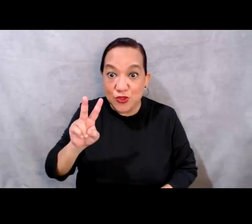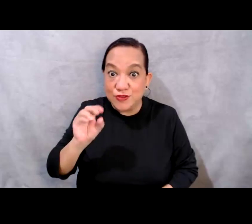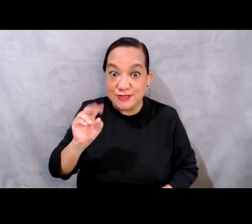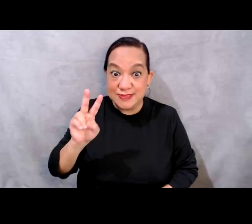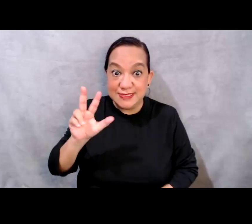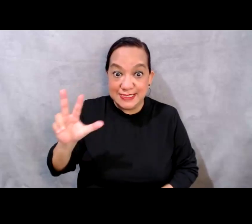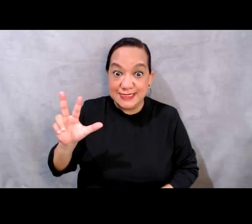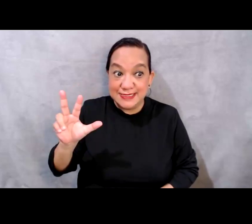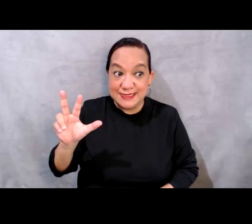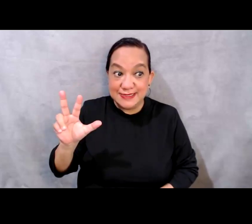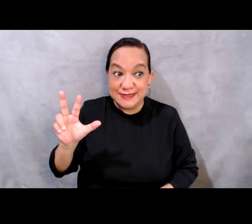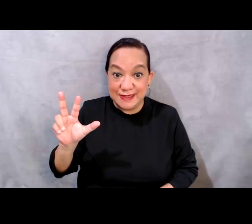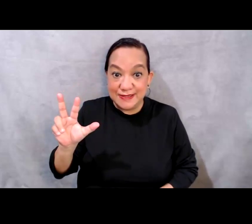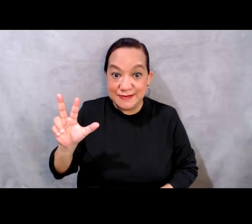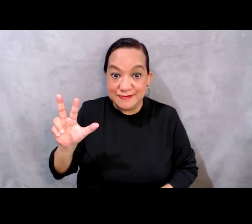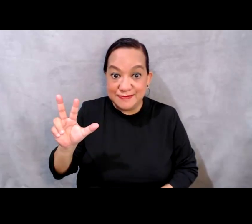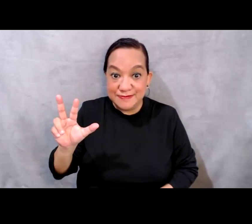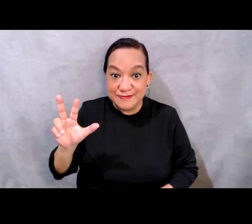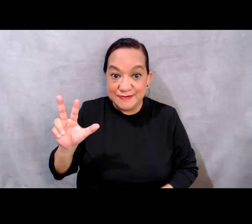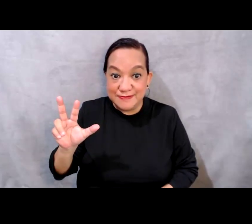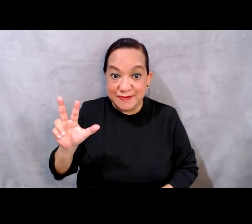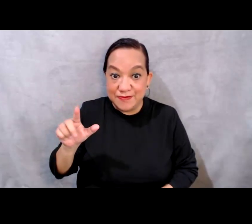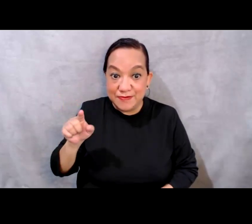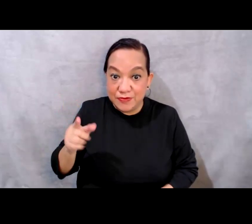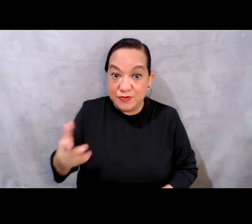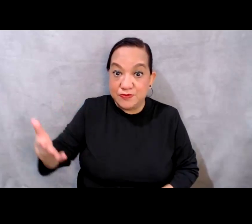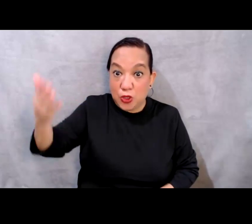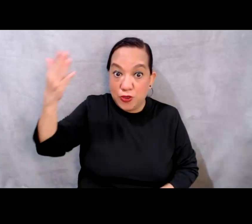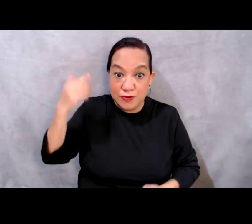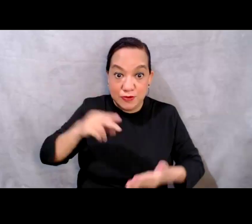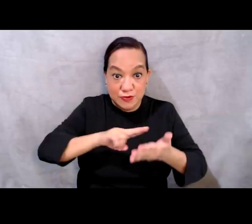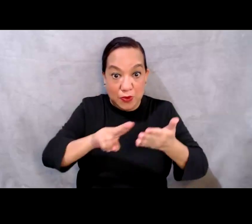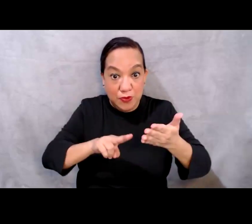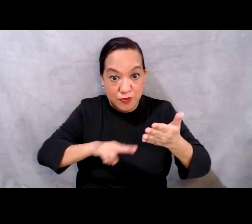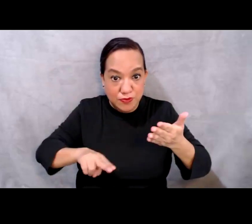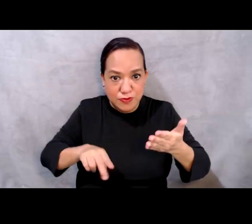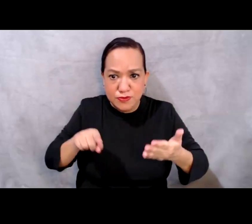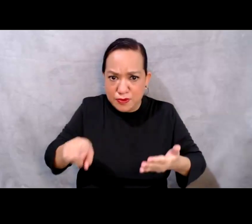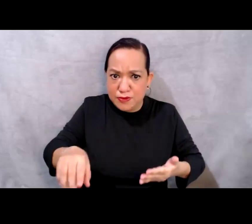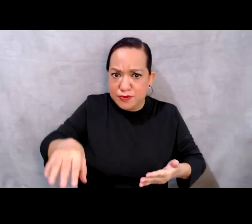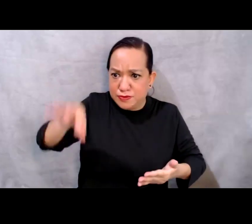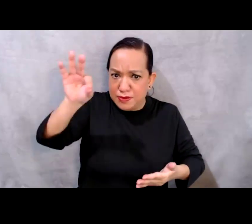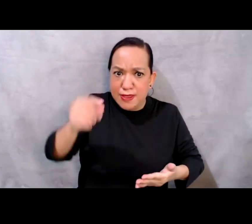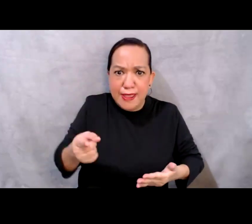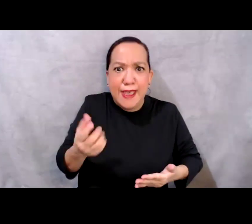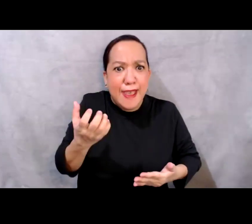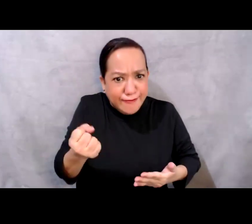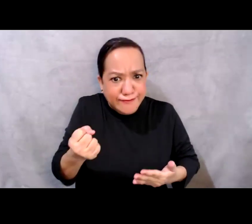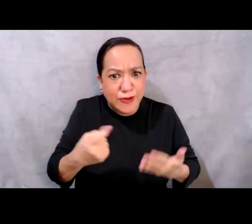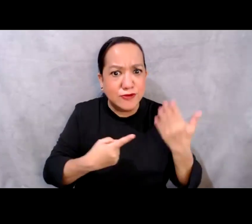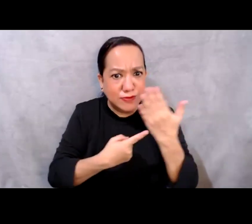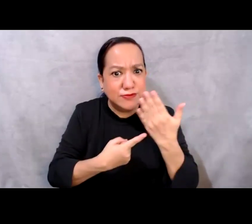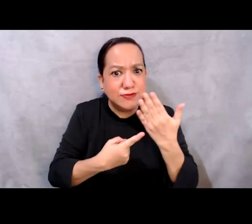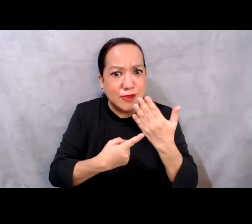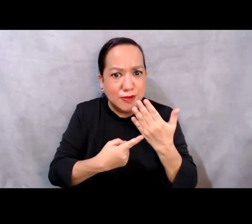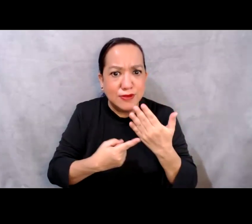through the former CRP chair, we discovered that the technical assistance was provided to the Philippine government.